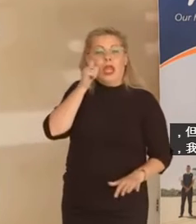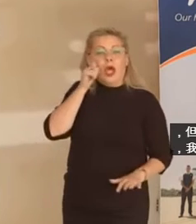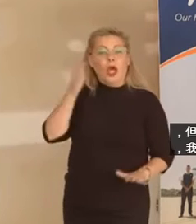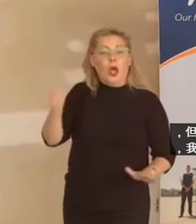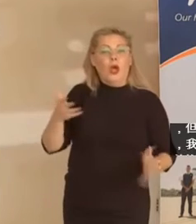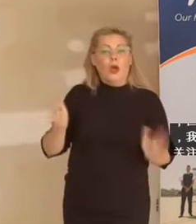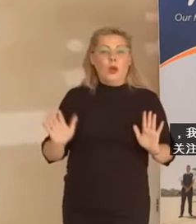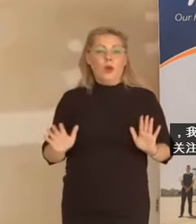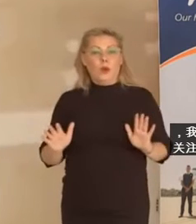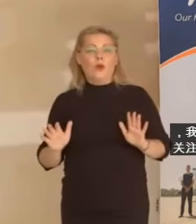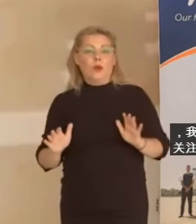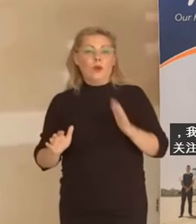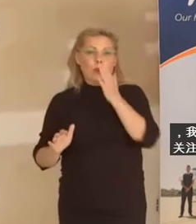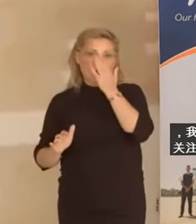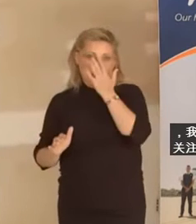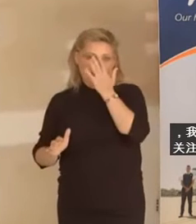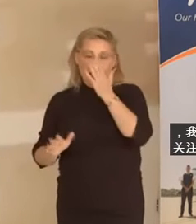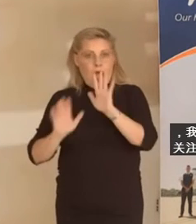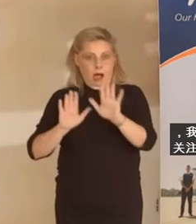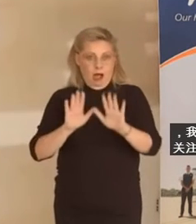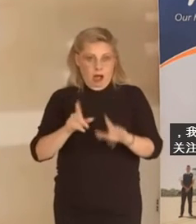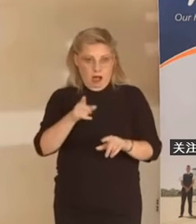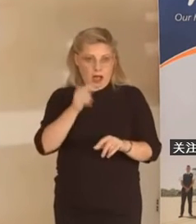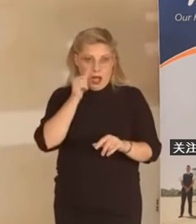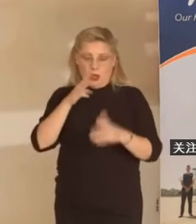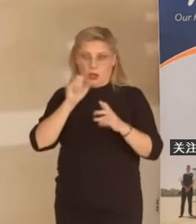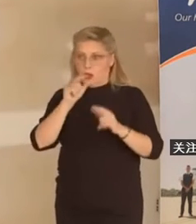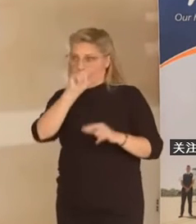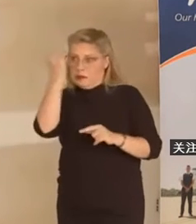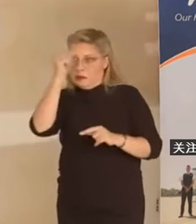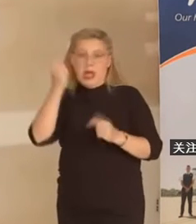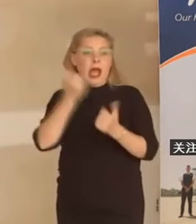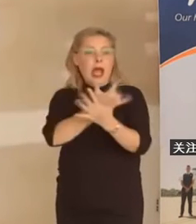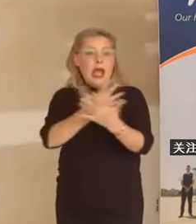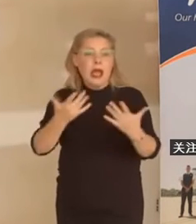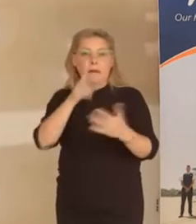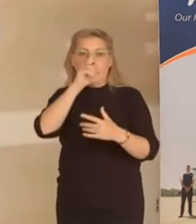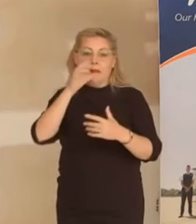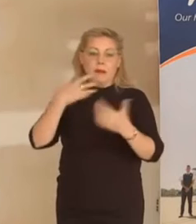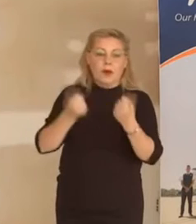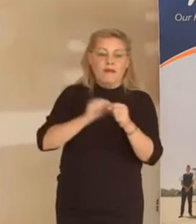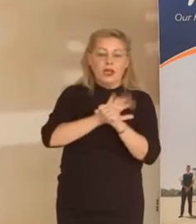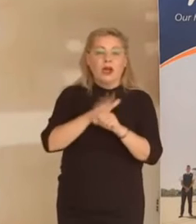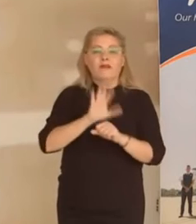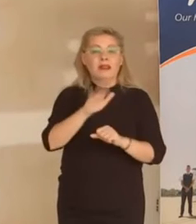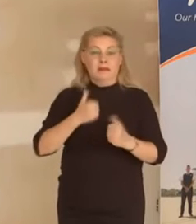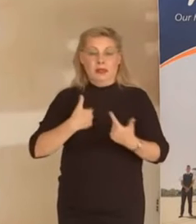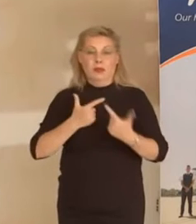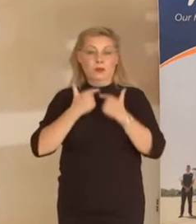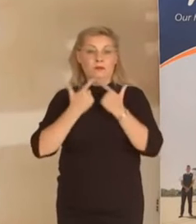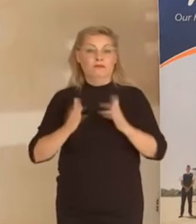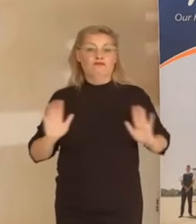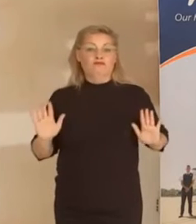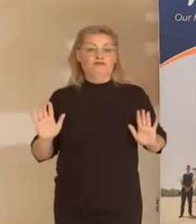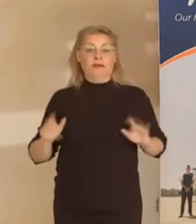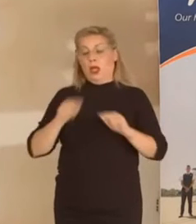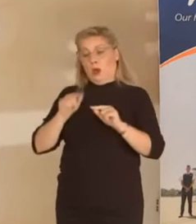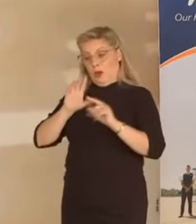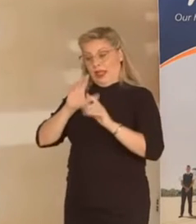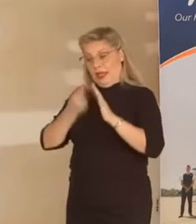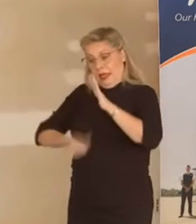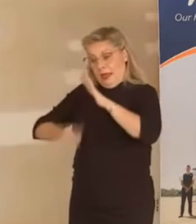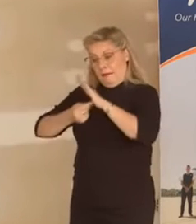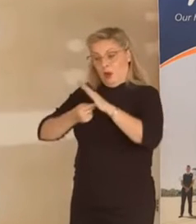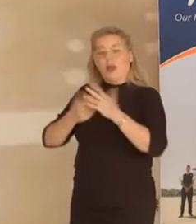know the media has a much greater focus on the case numbers. Our focus here has been hospitalisations and ICU presentations. But what